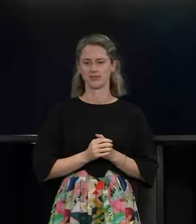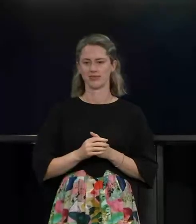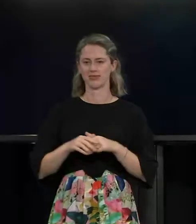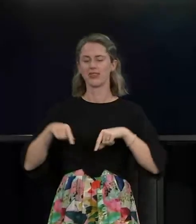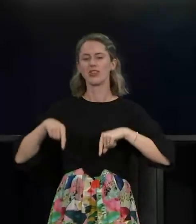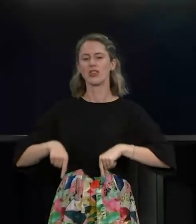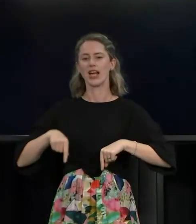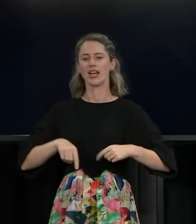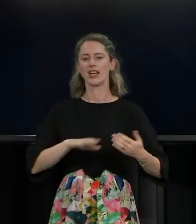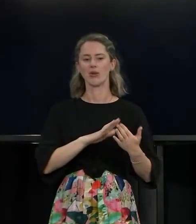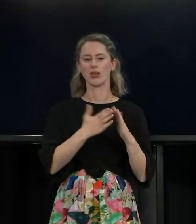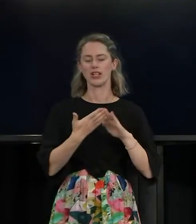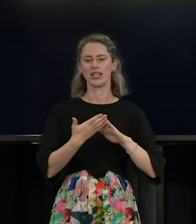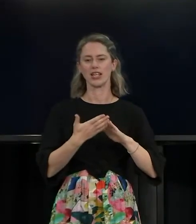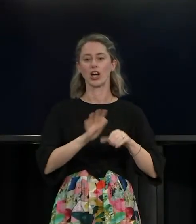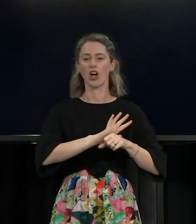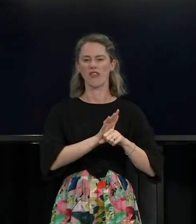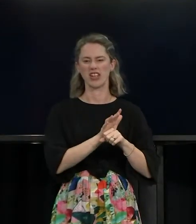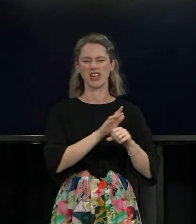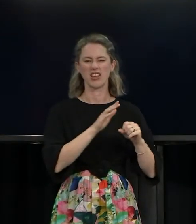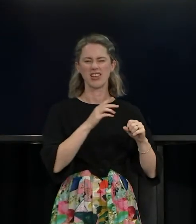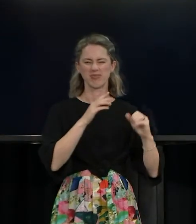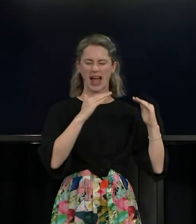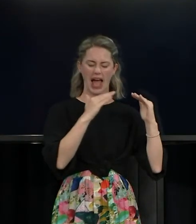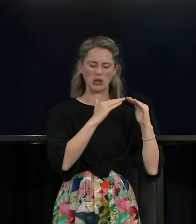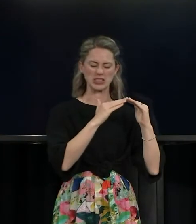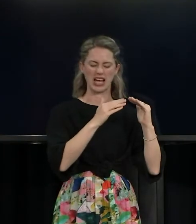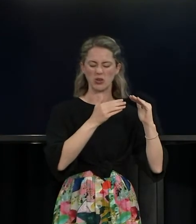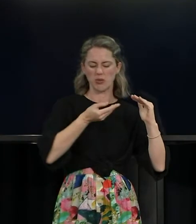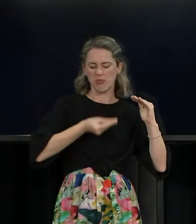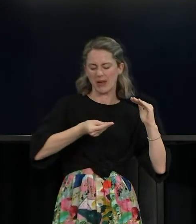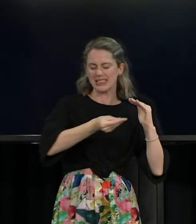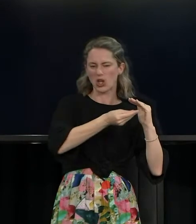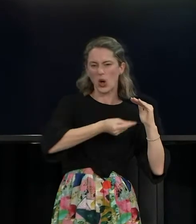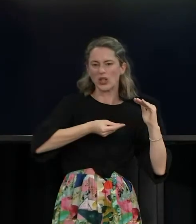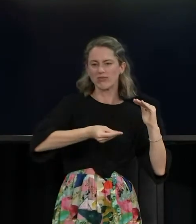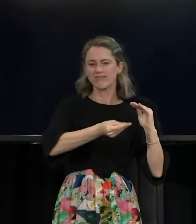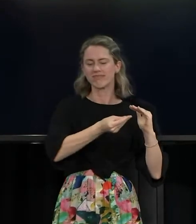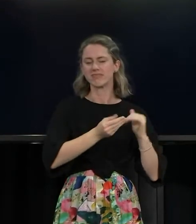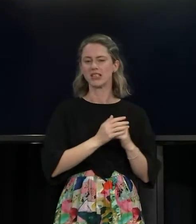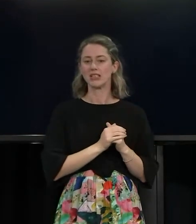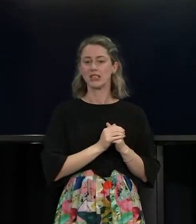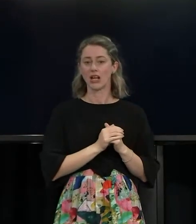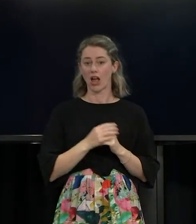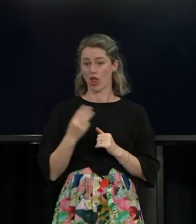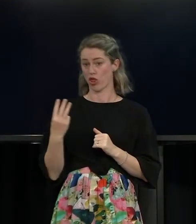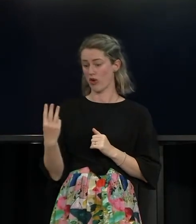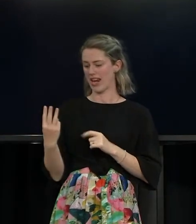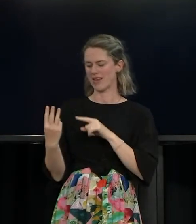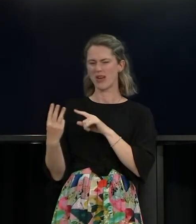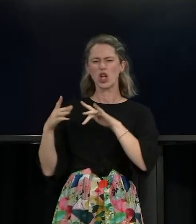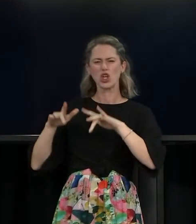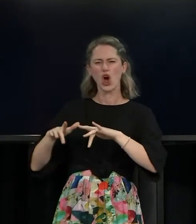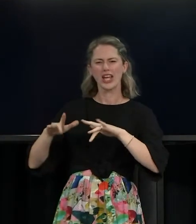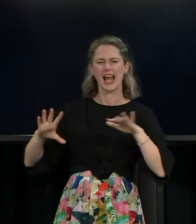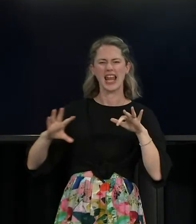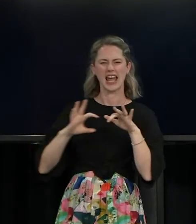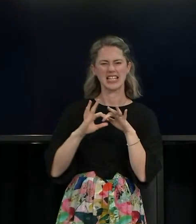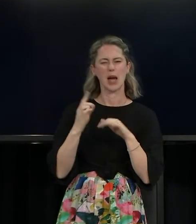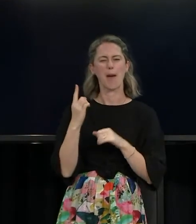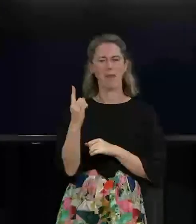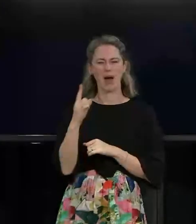community cases, most are household contacts of current cases. There are 3 who are as yet unlinked,